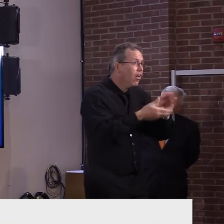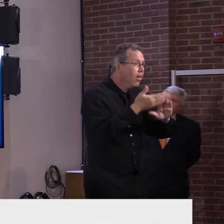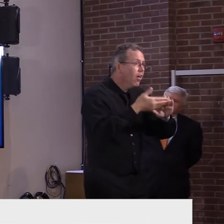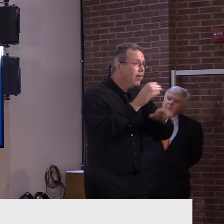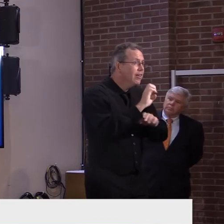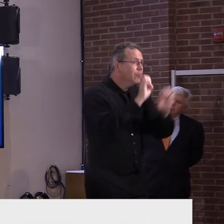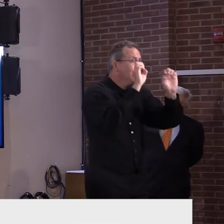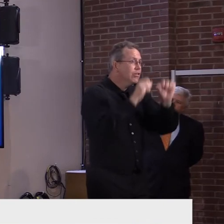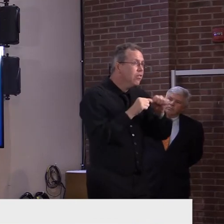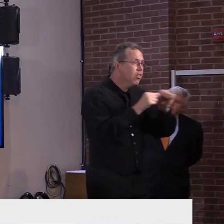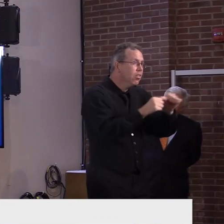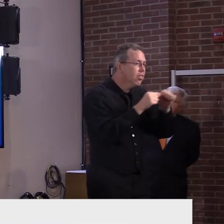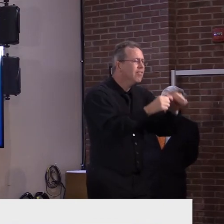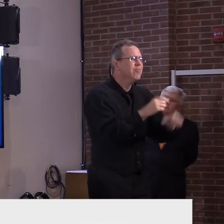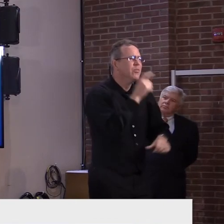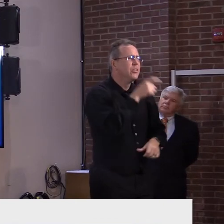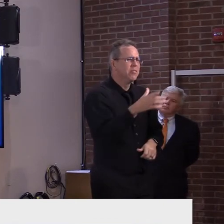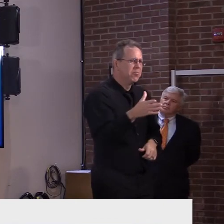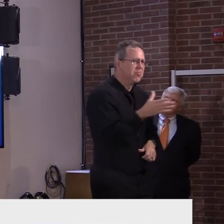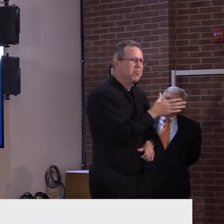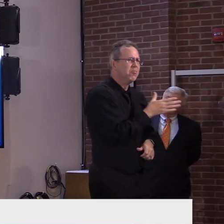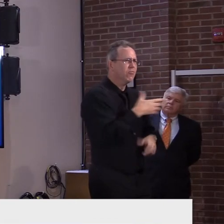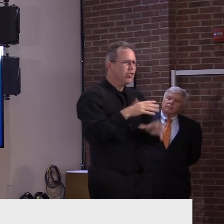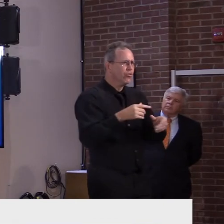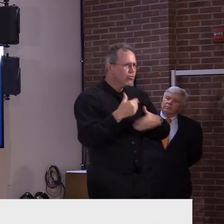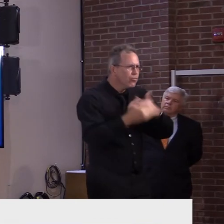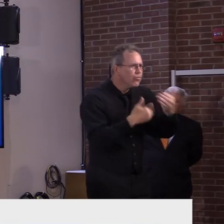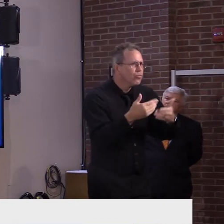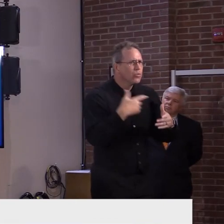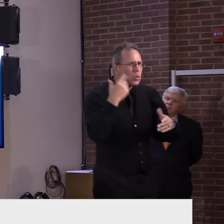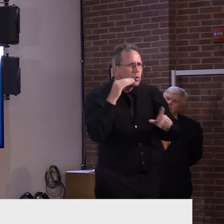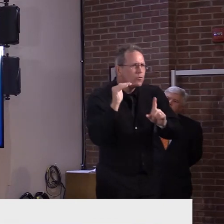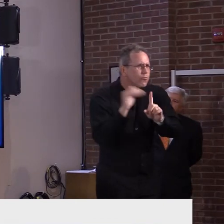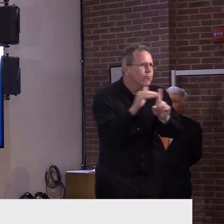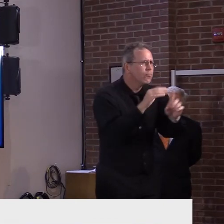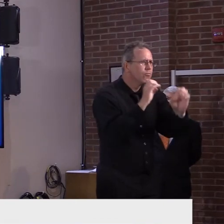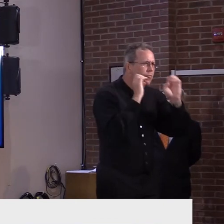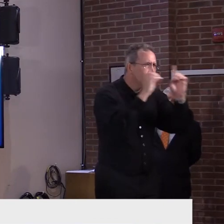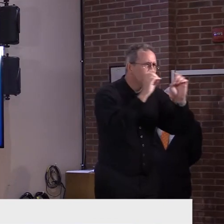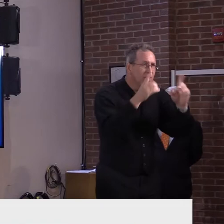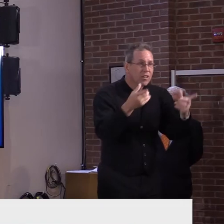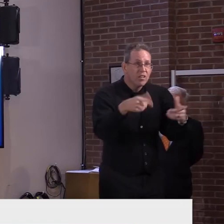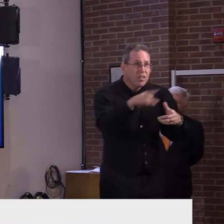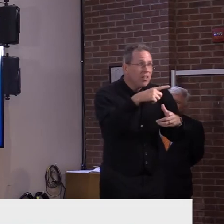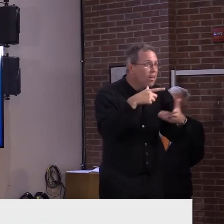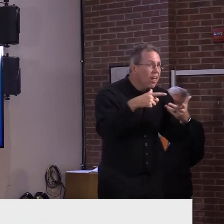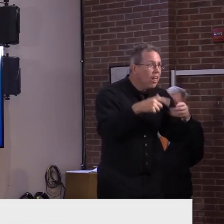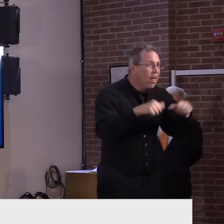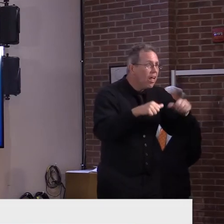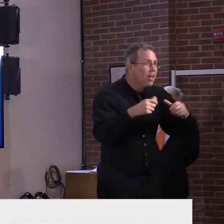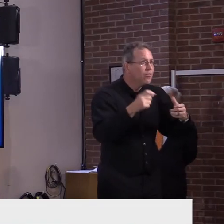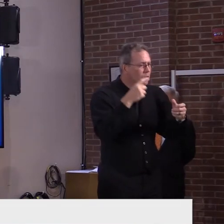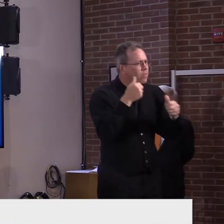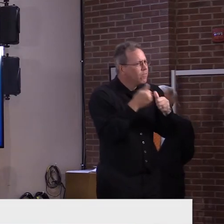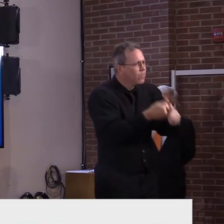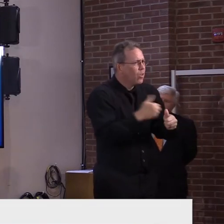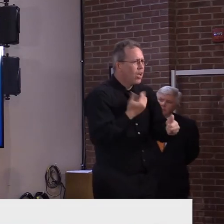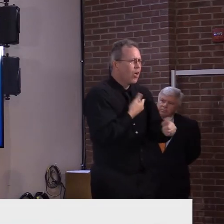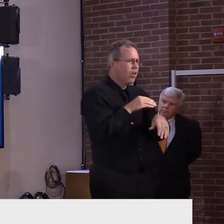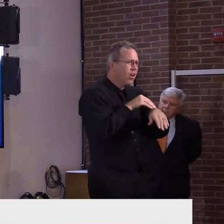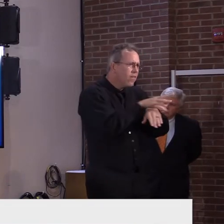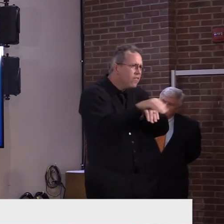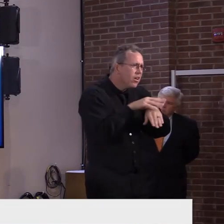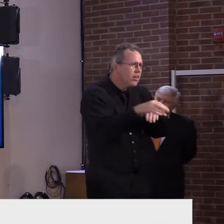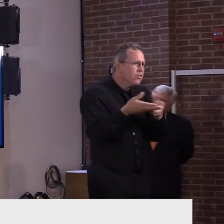up our game, so to speak, and put into place policies and procedures that will help mitigate